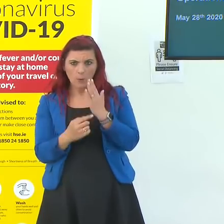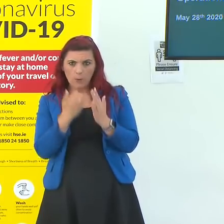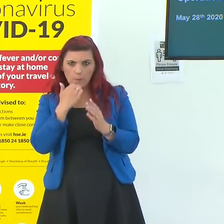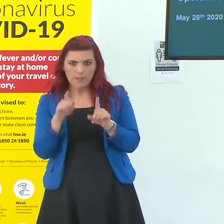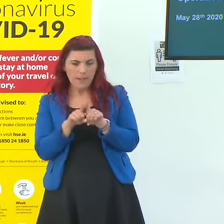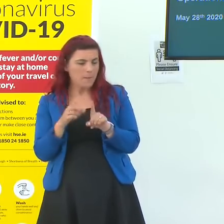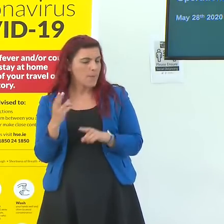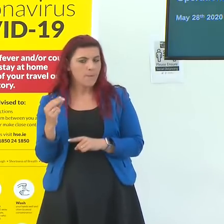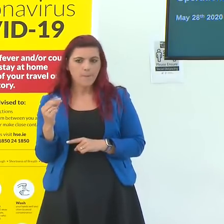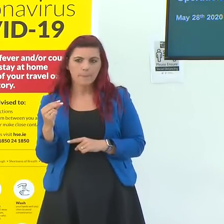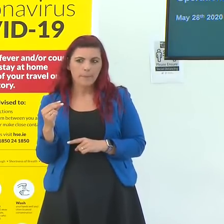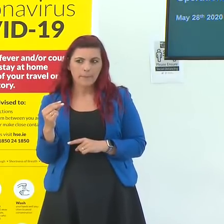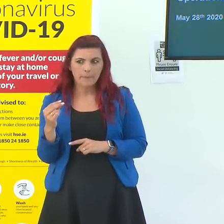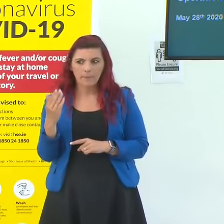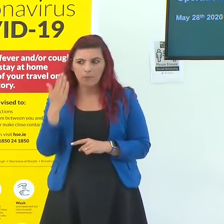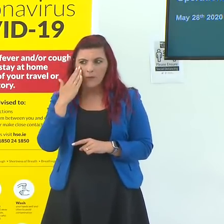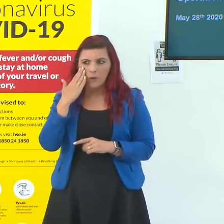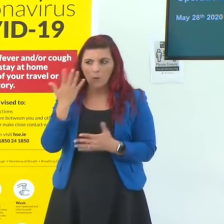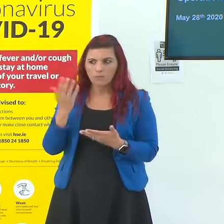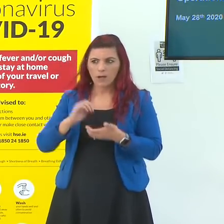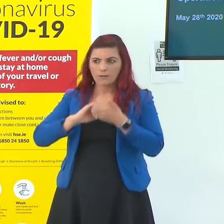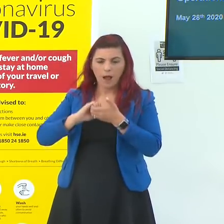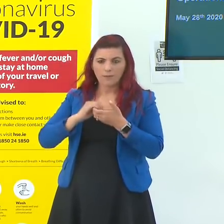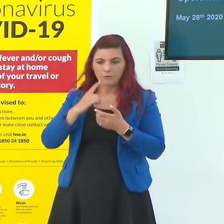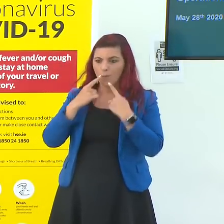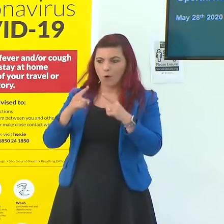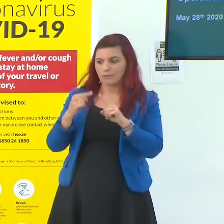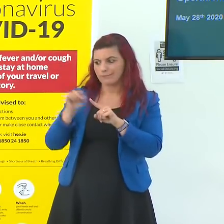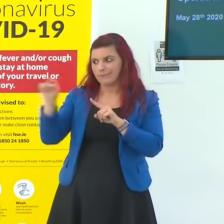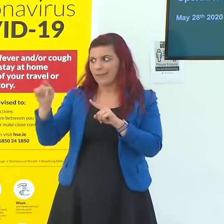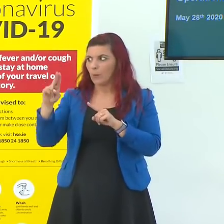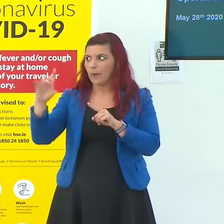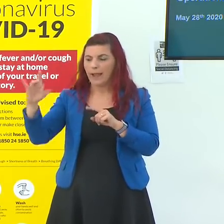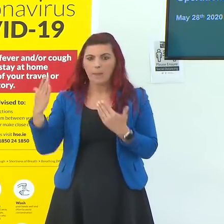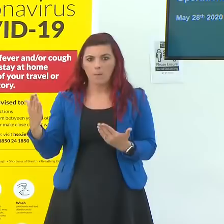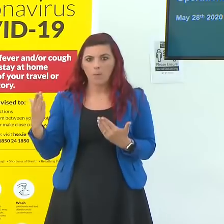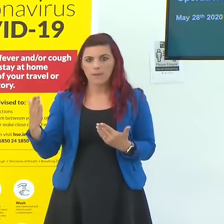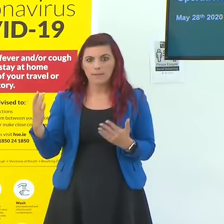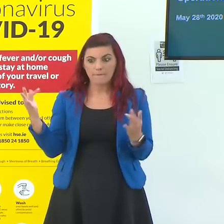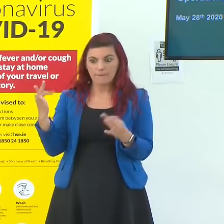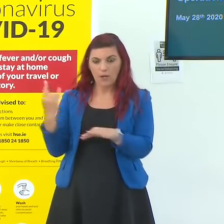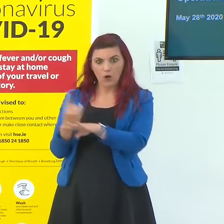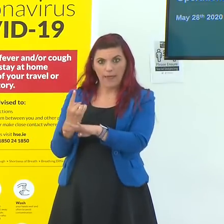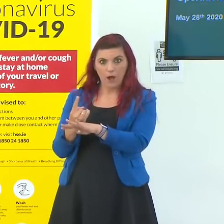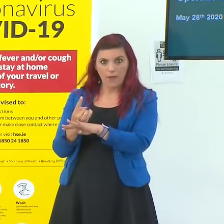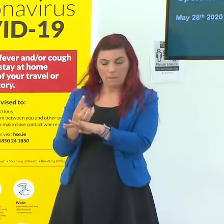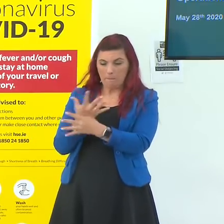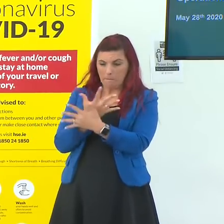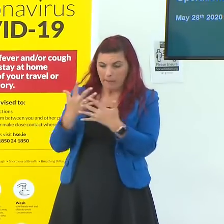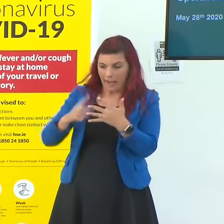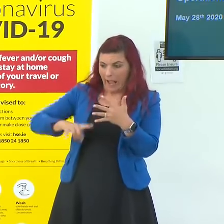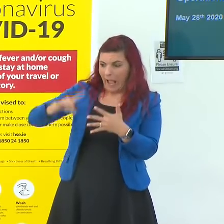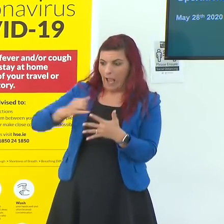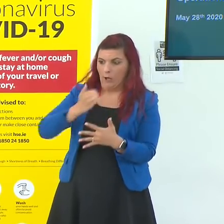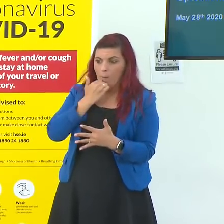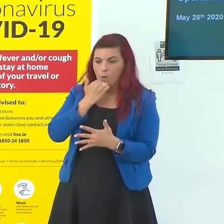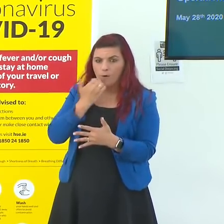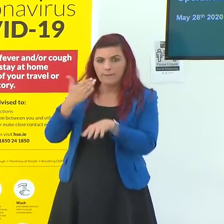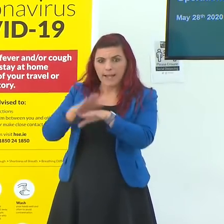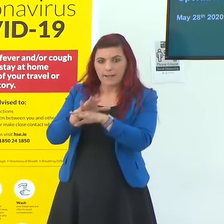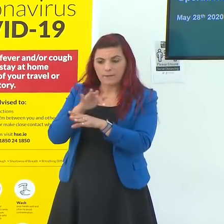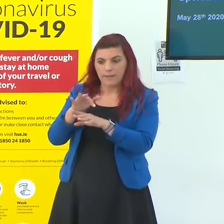from your colleagues reporting across the water, that there's a fear that there's substantial amounts of unreported deaths in that